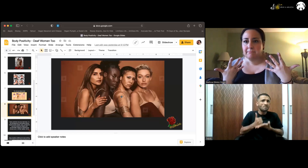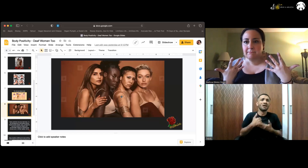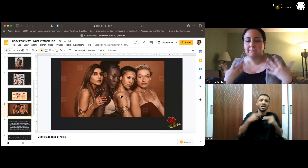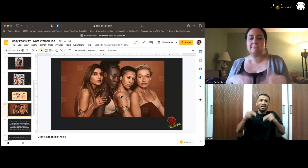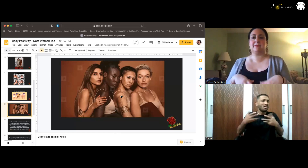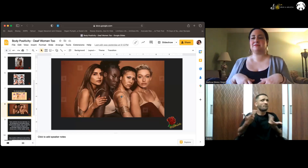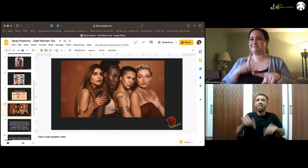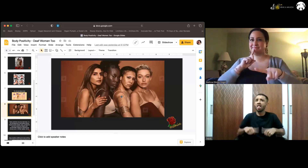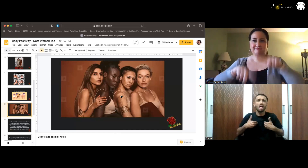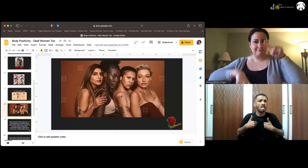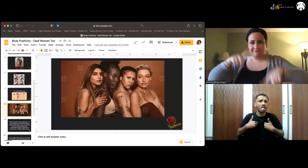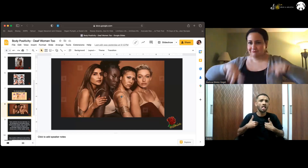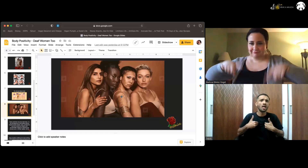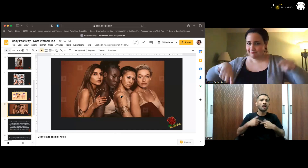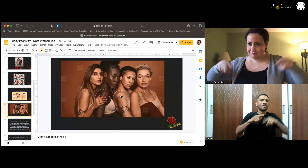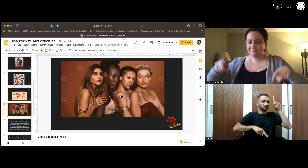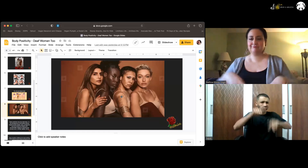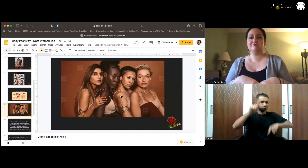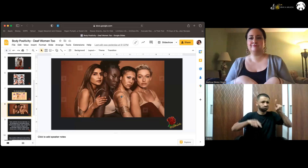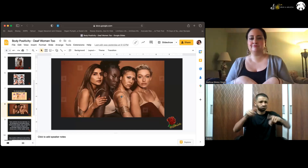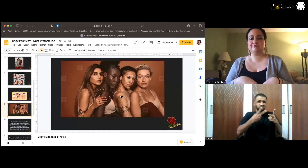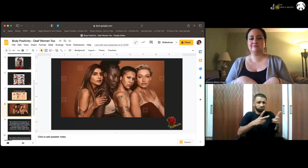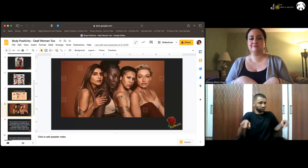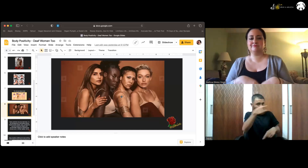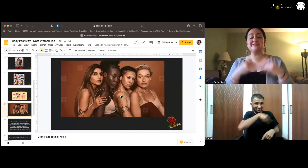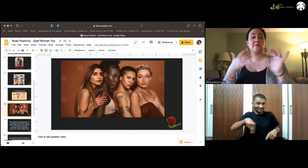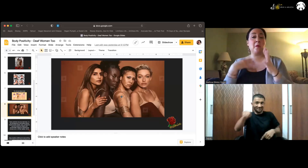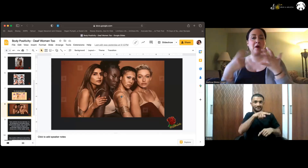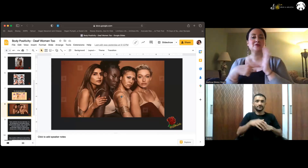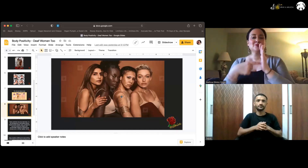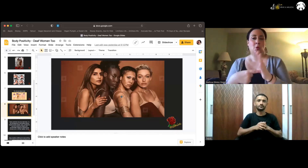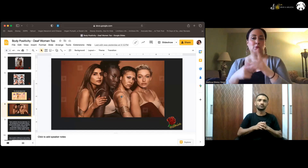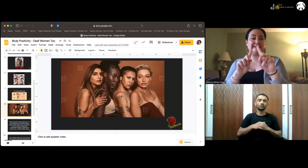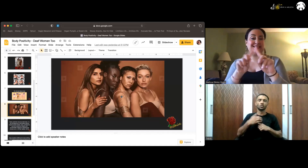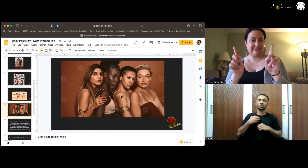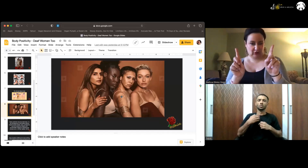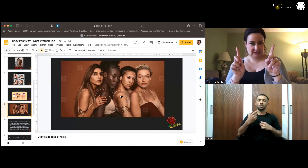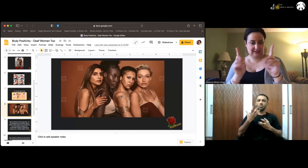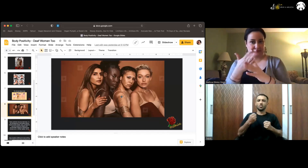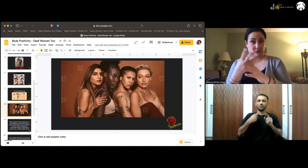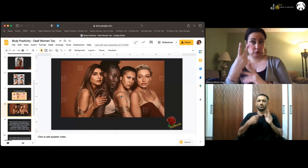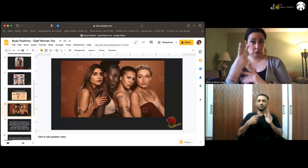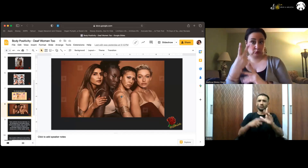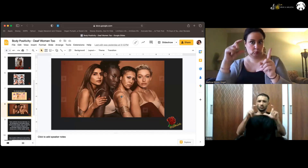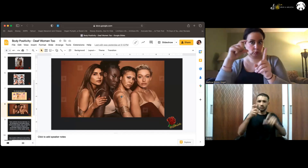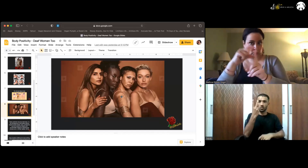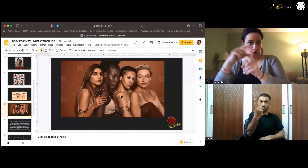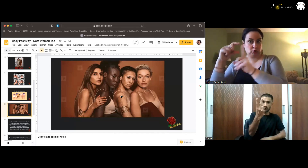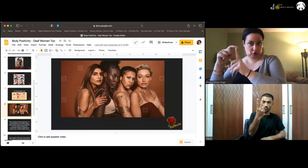it doesn't matter that woman wants to be skinny, and also some are who don't want it. Let